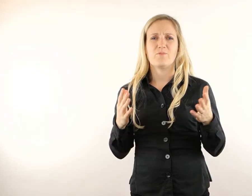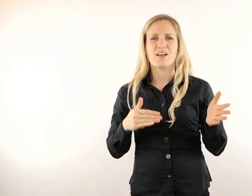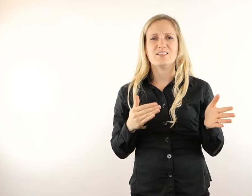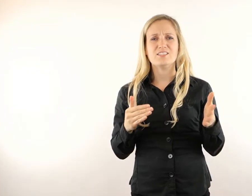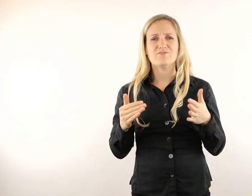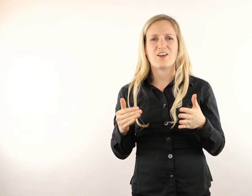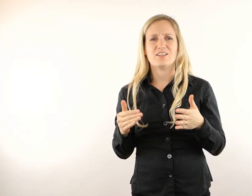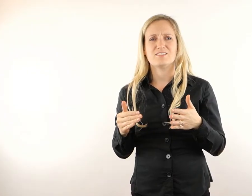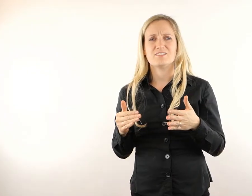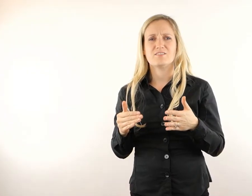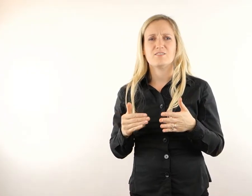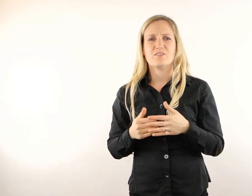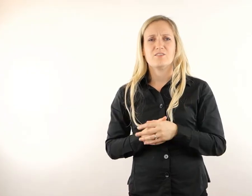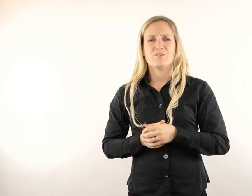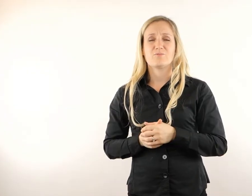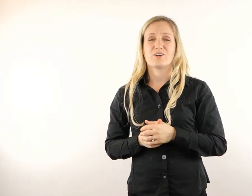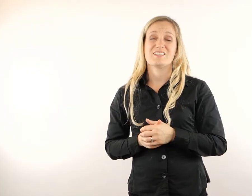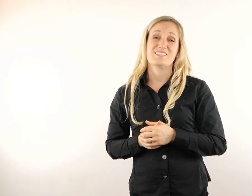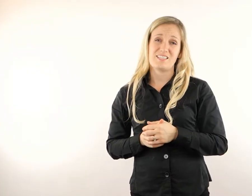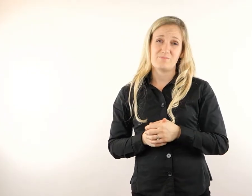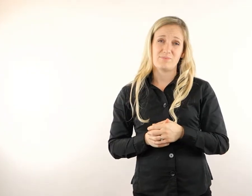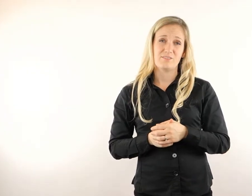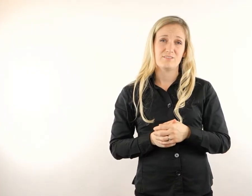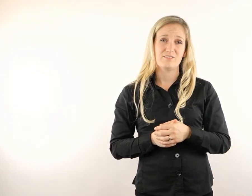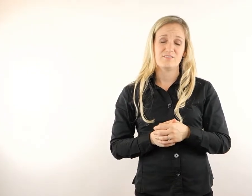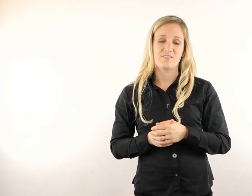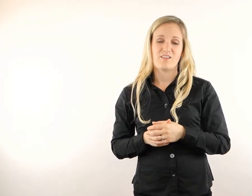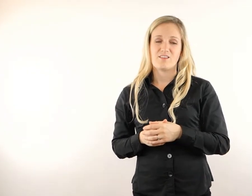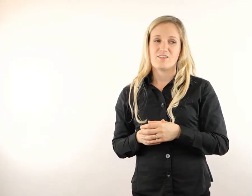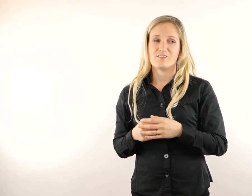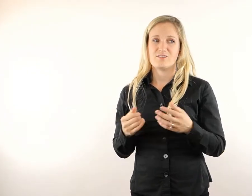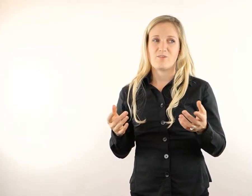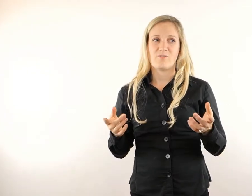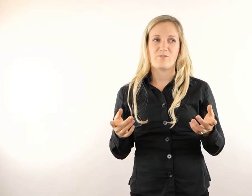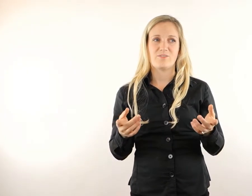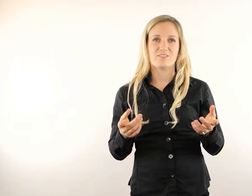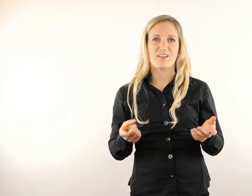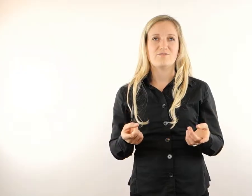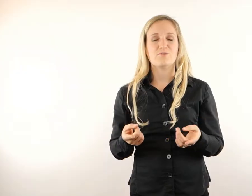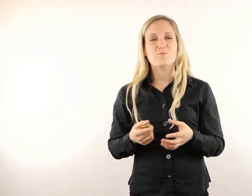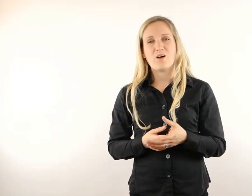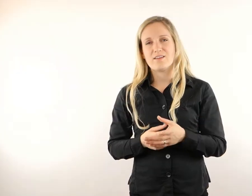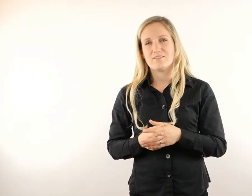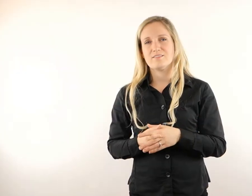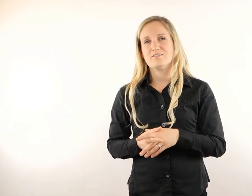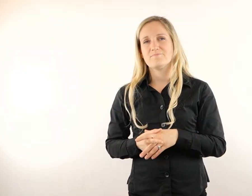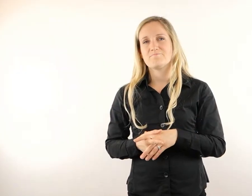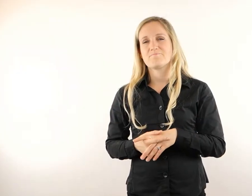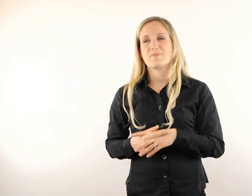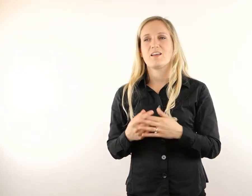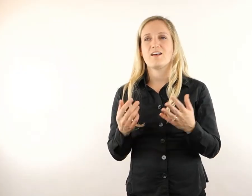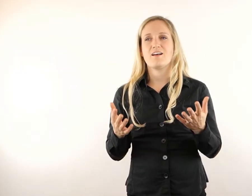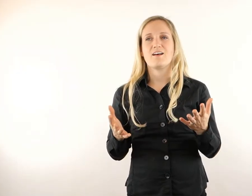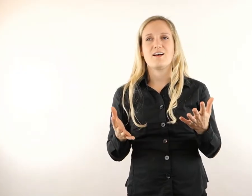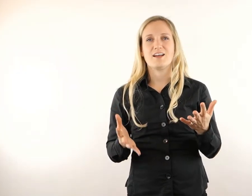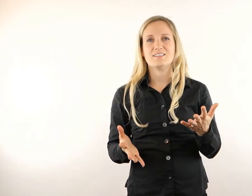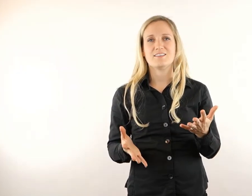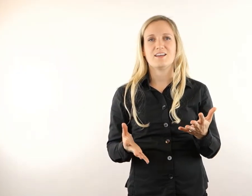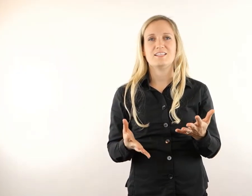While his friends were asleep. So the sign for while, I sign